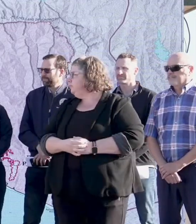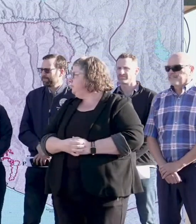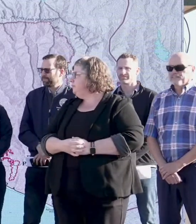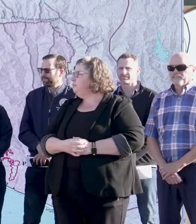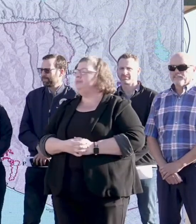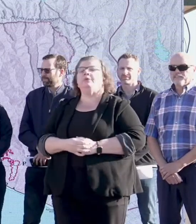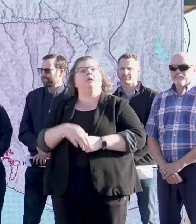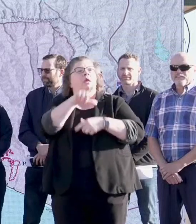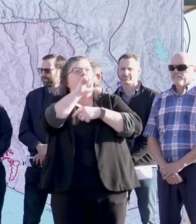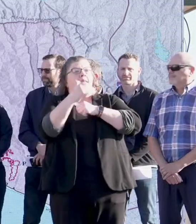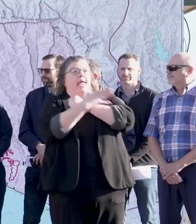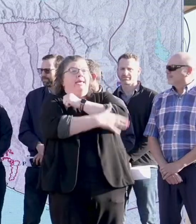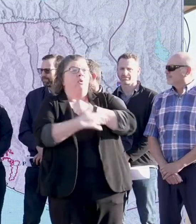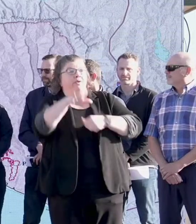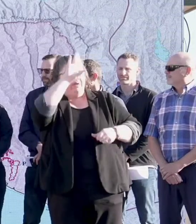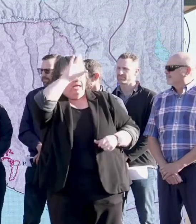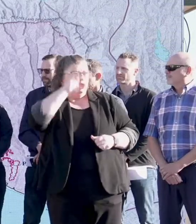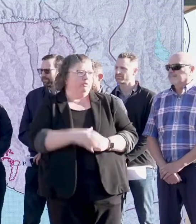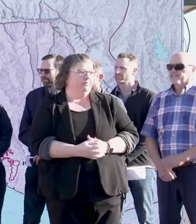Los Angeles County Fire.